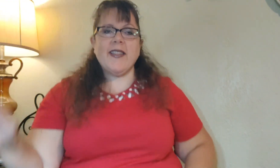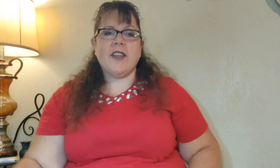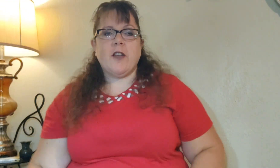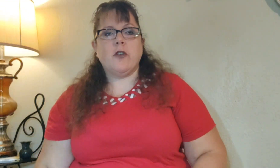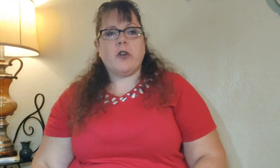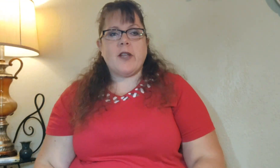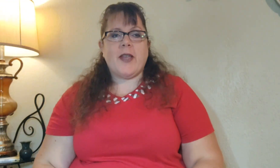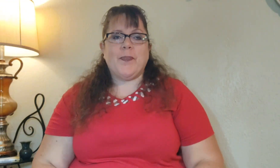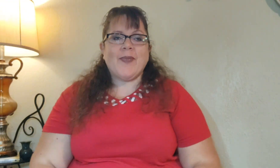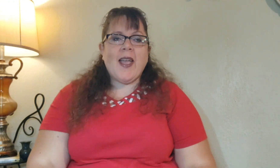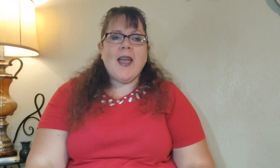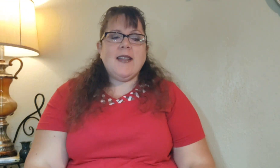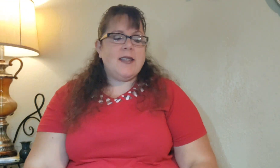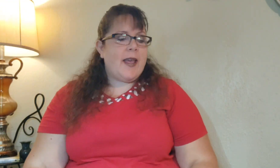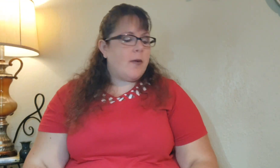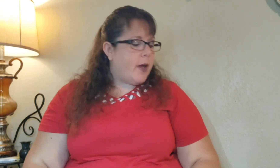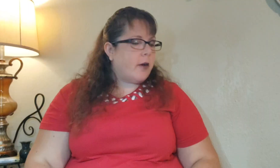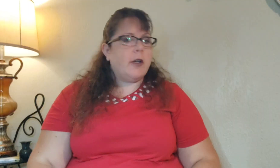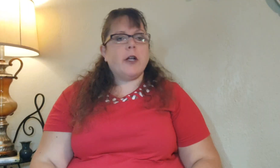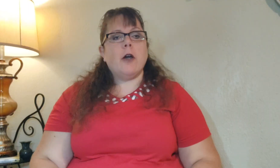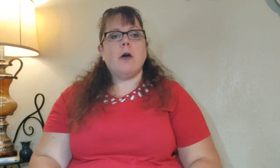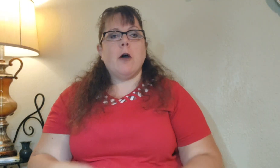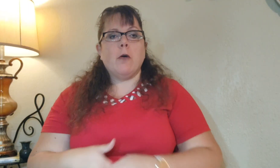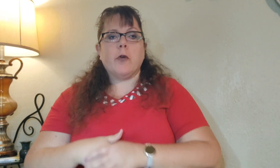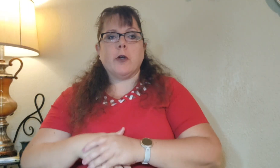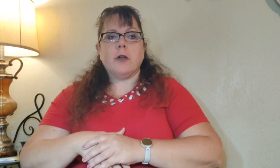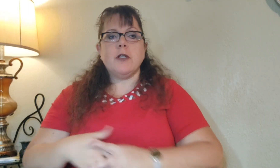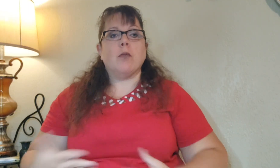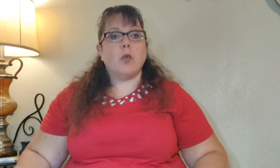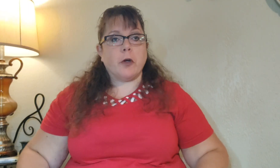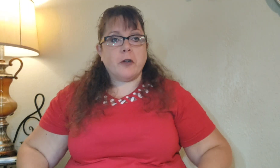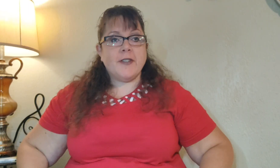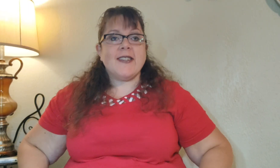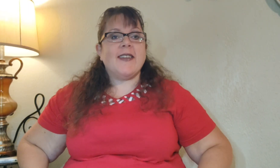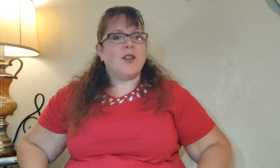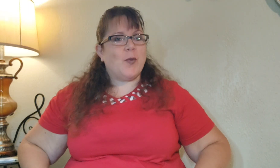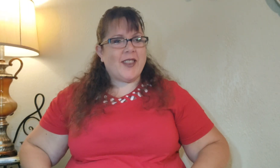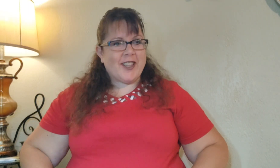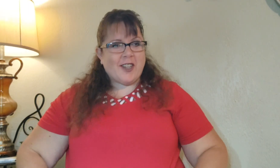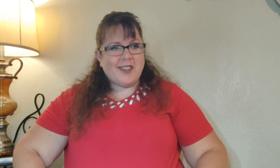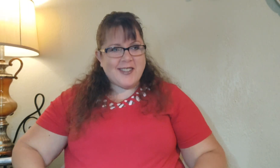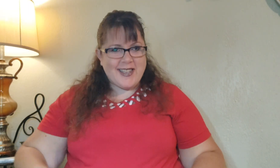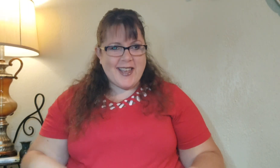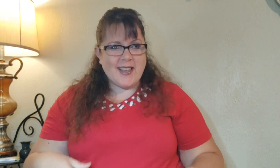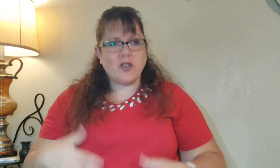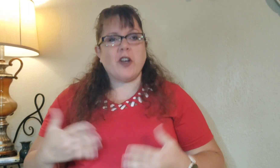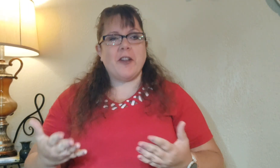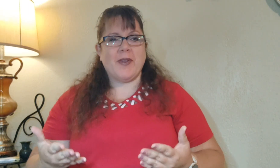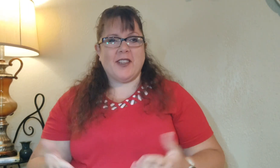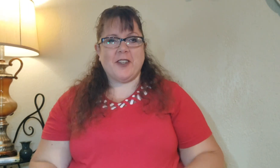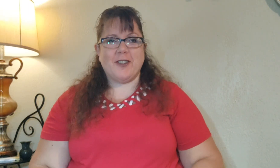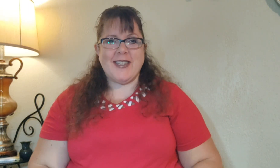Hi, thank you for joining me. Today we are going to go over some words with the letter D, starting with the letter